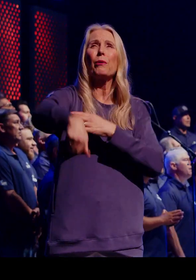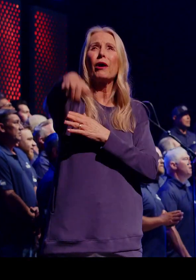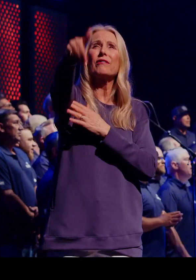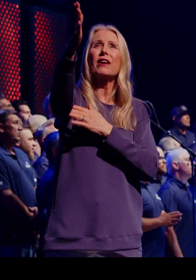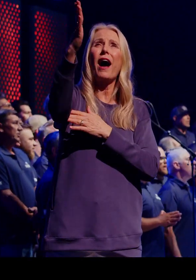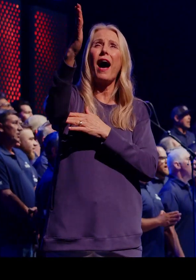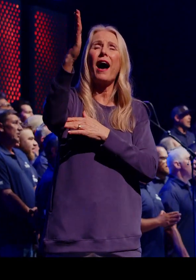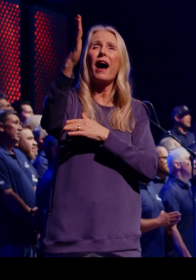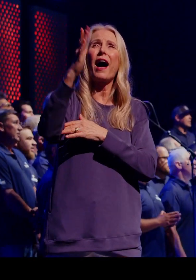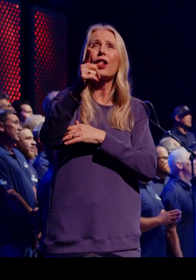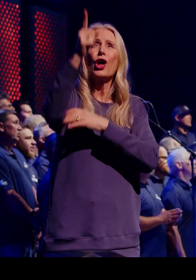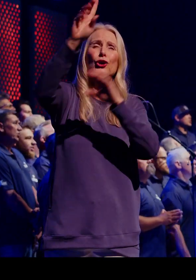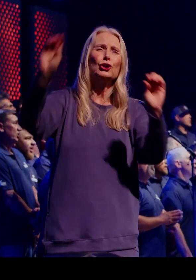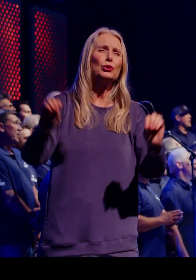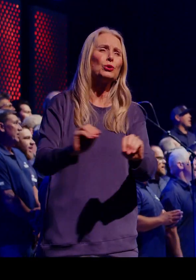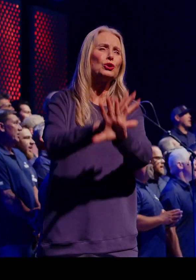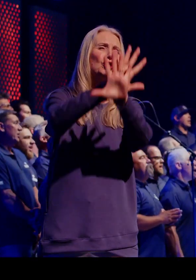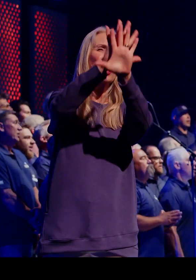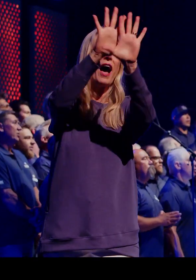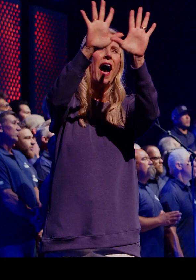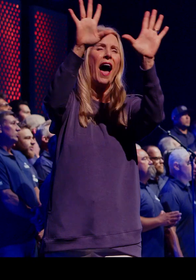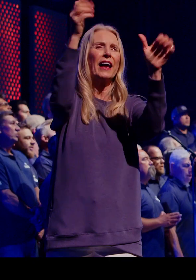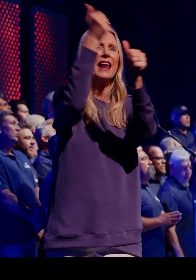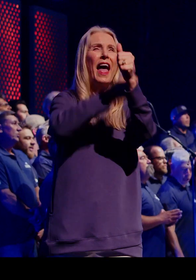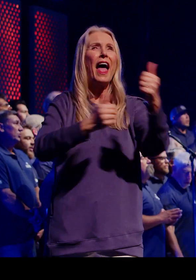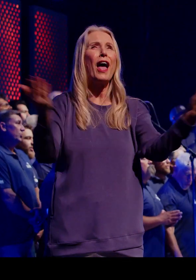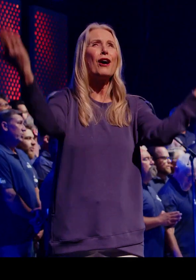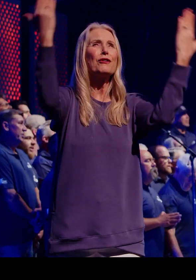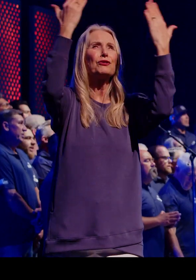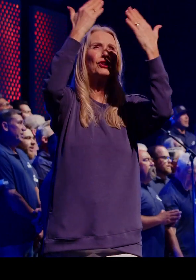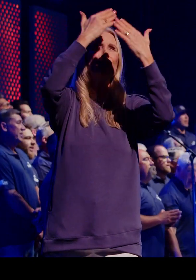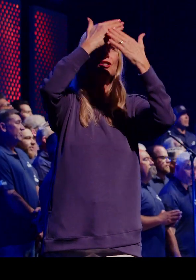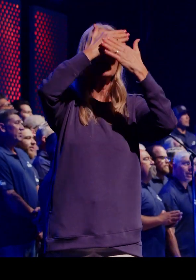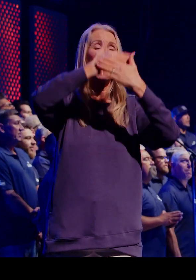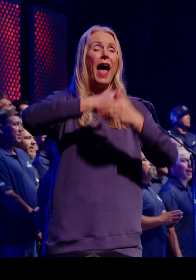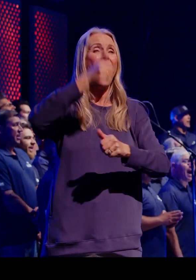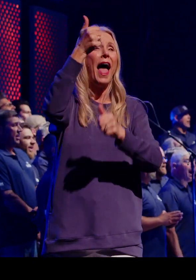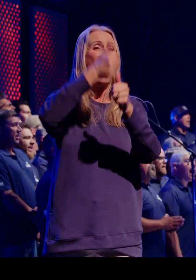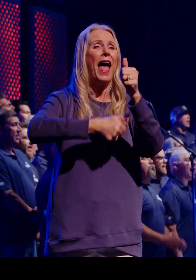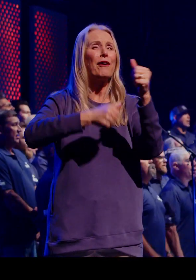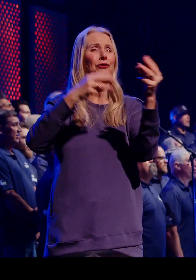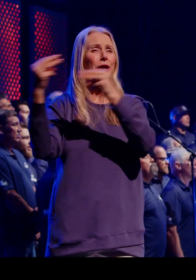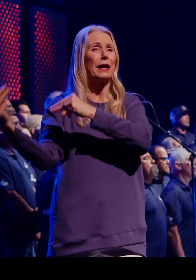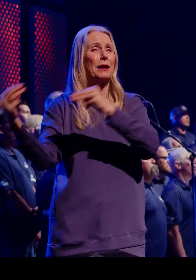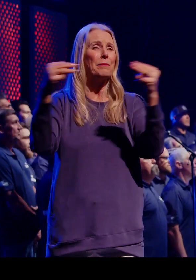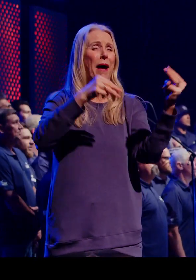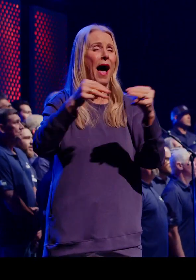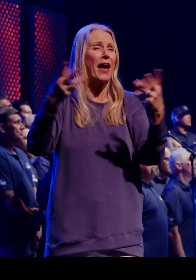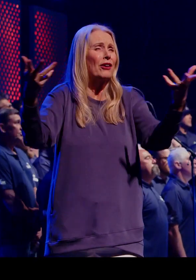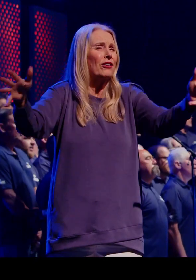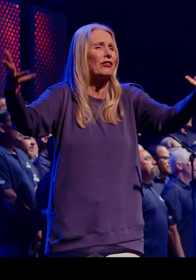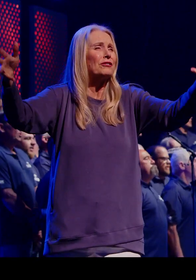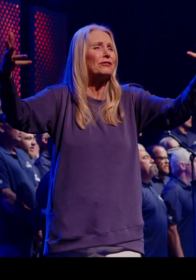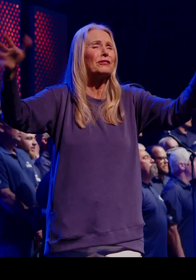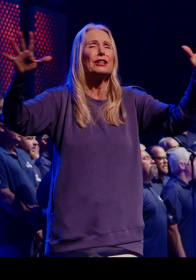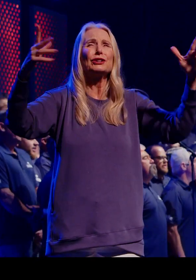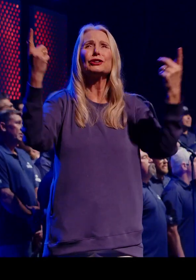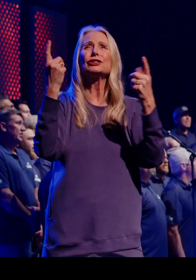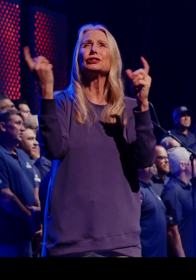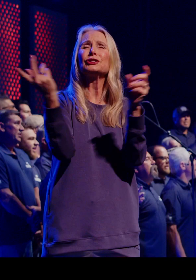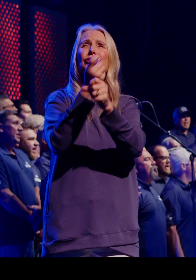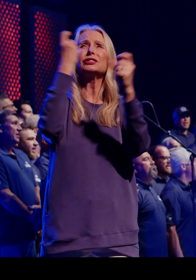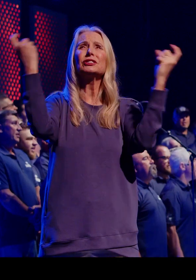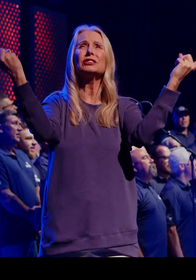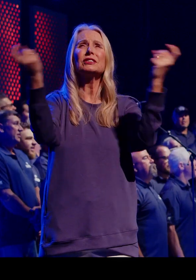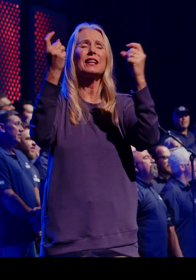God. You shine in the shadows. You win every battle. Nothing